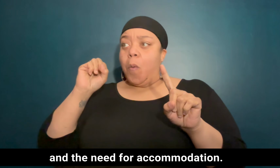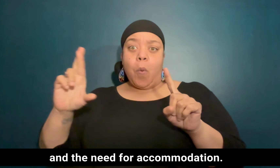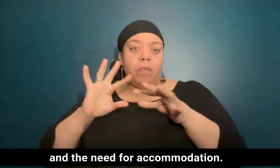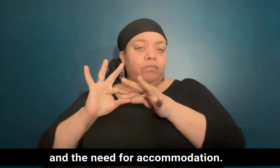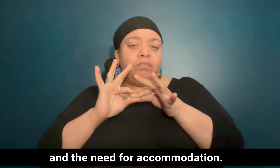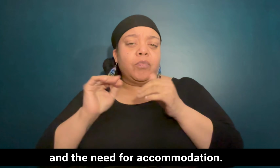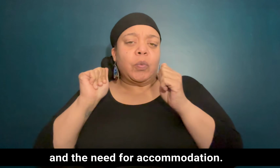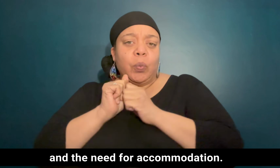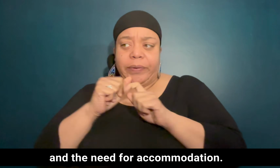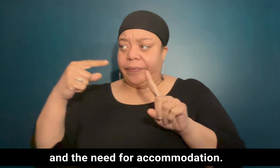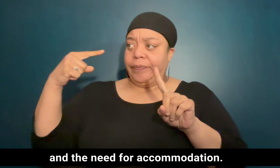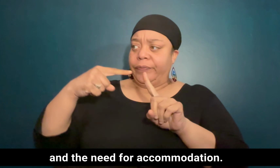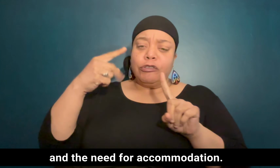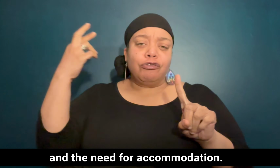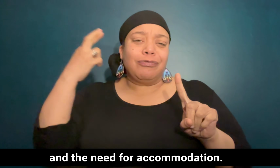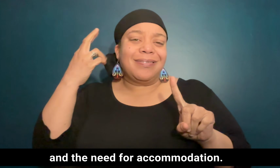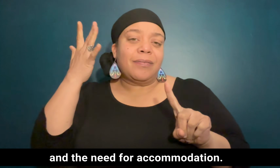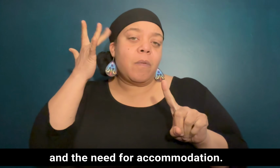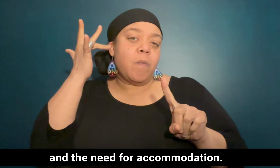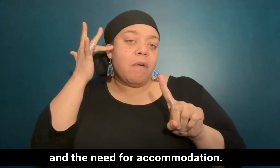And the need for accommodation.